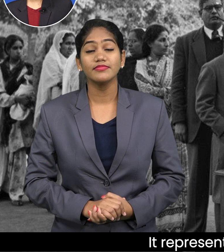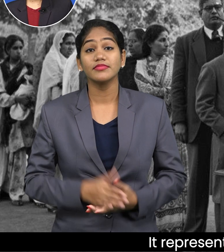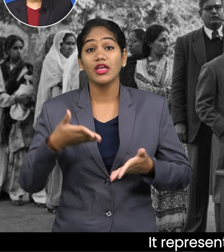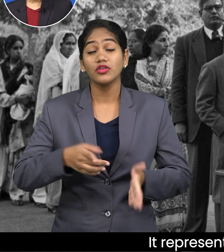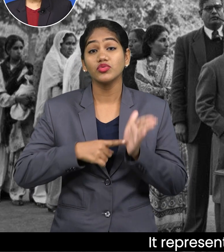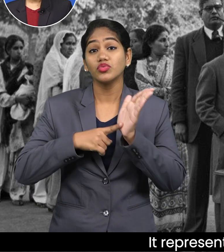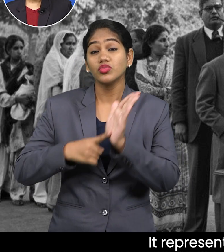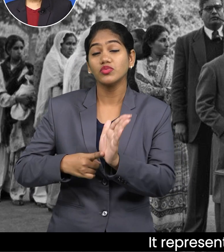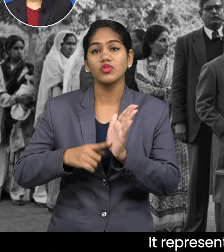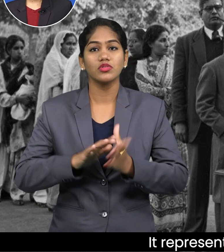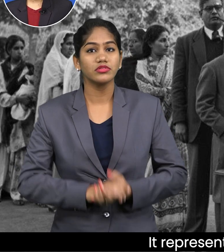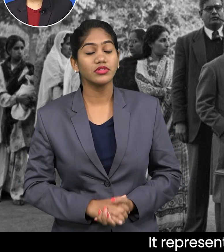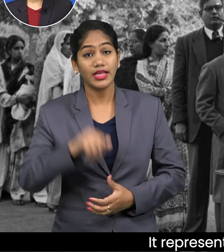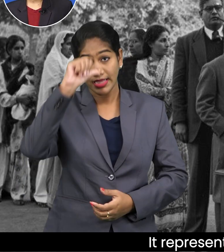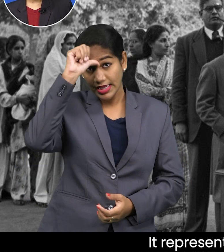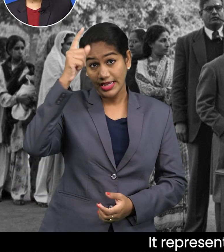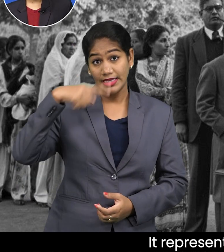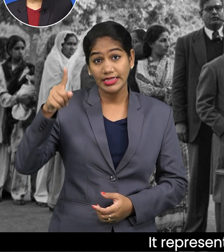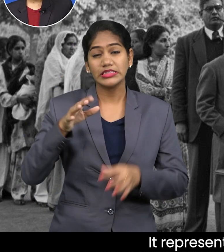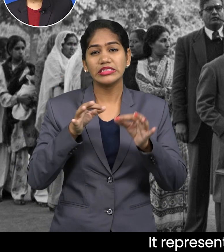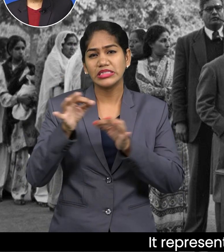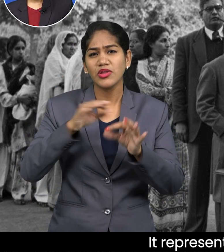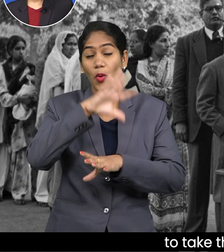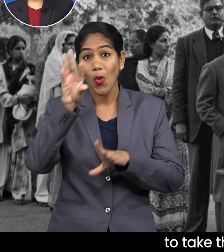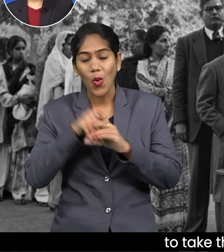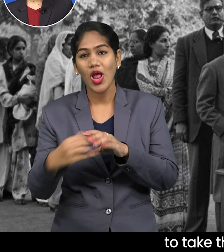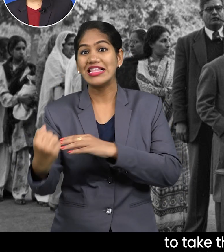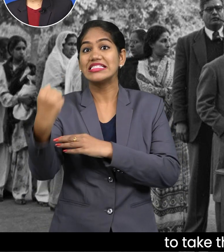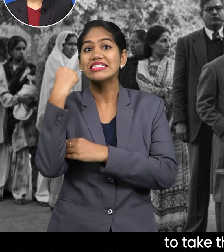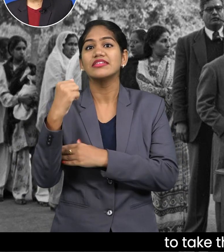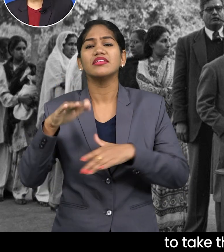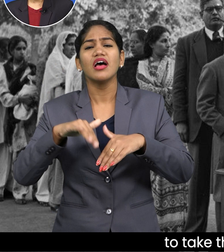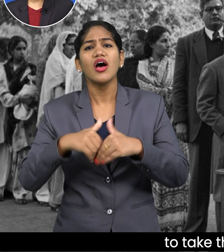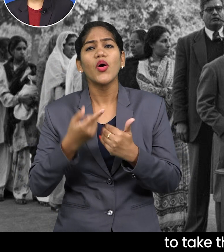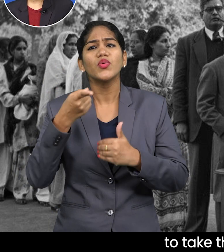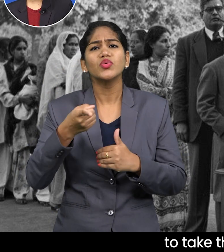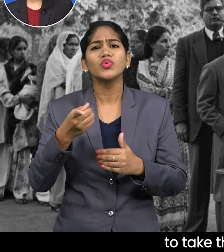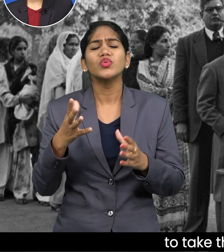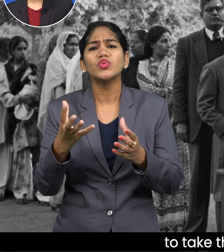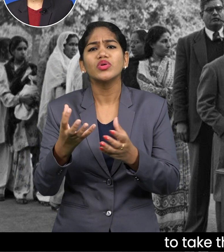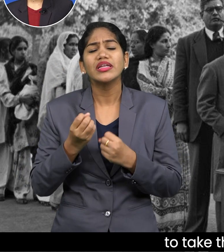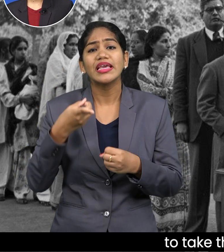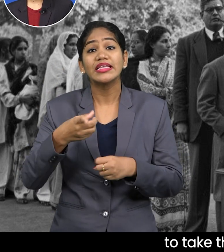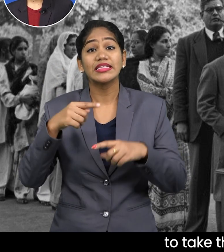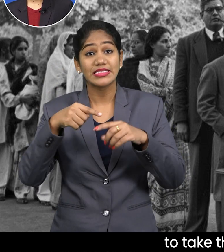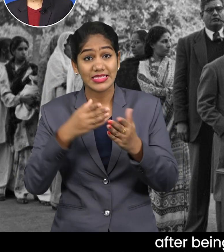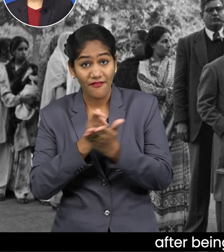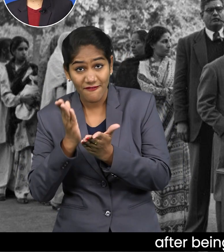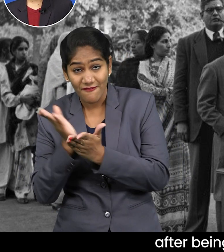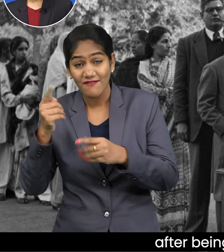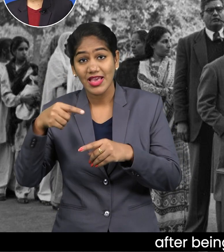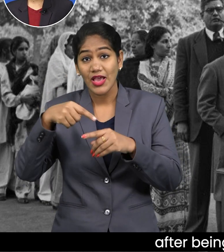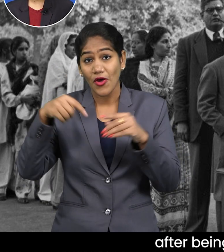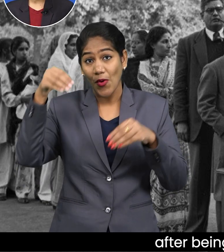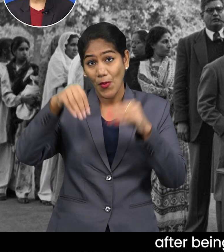It represented India's determination to take the path of democracy